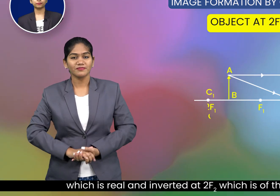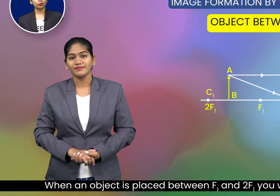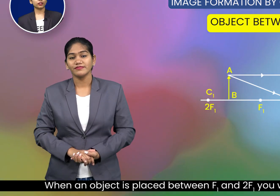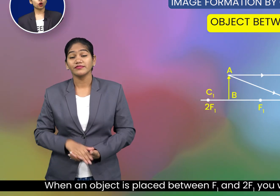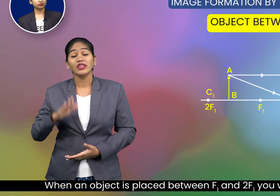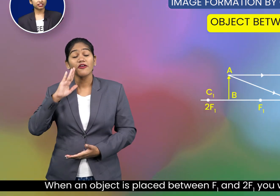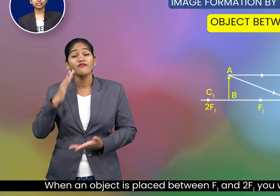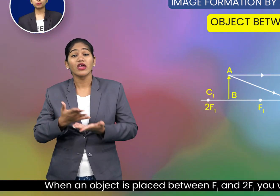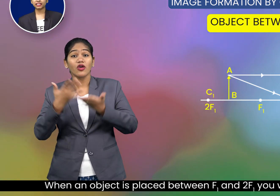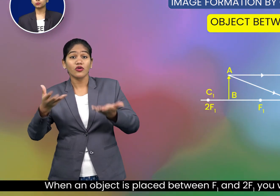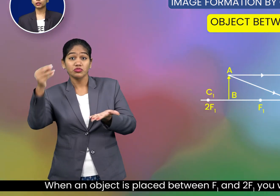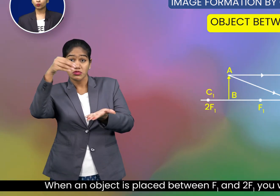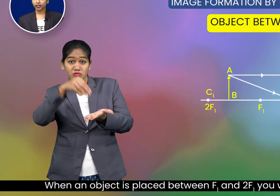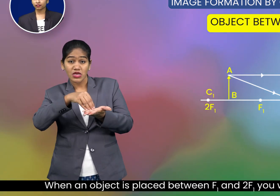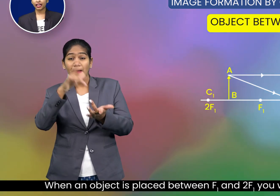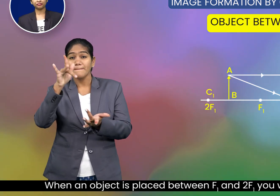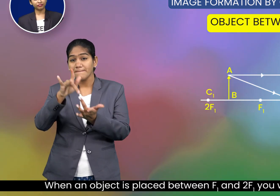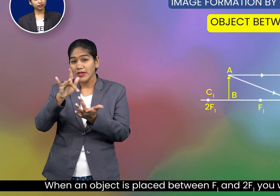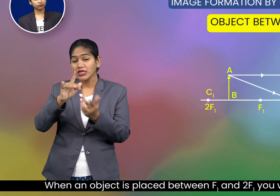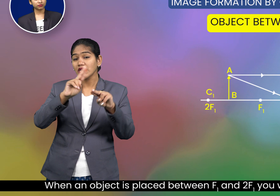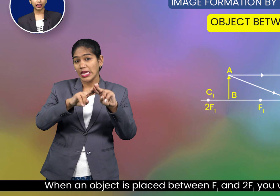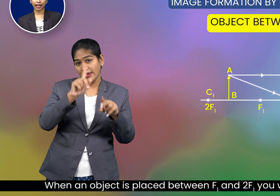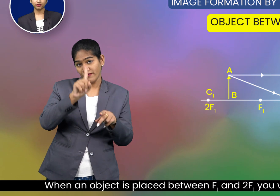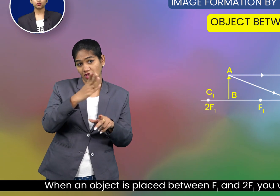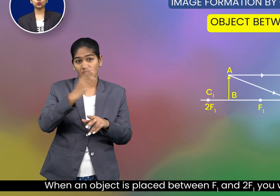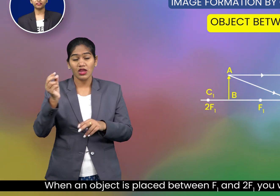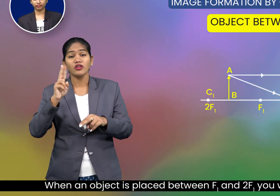When an object is placed between f1 and 2f1,